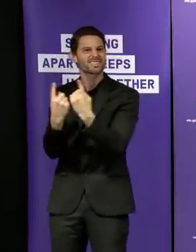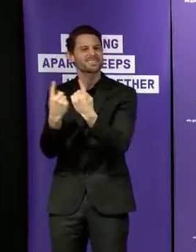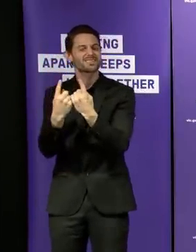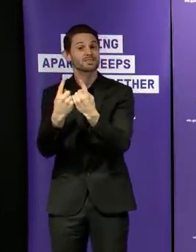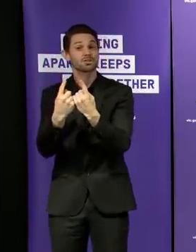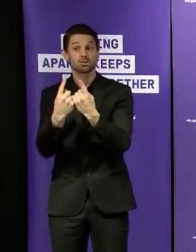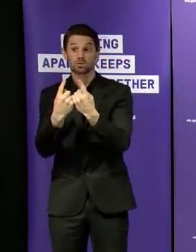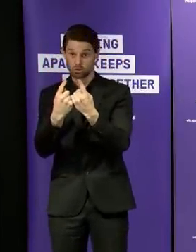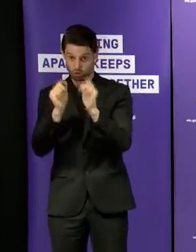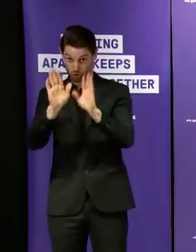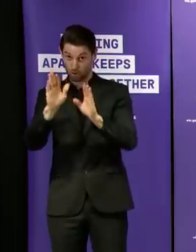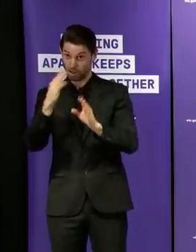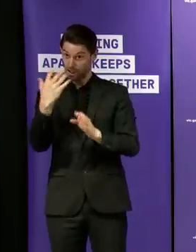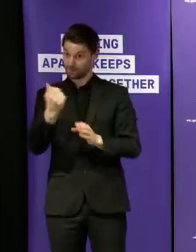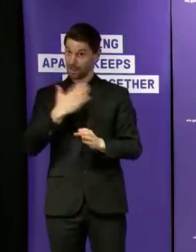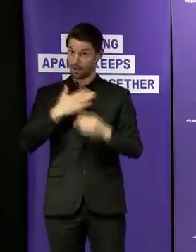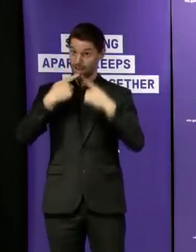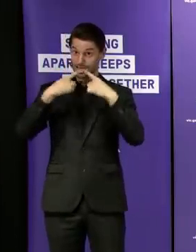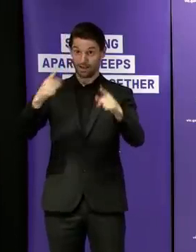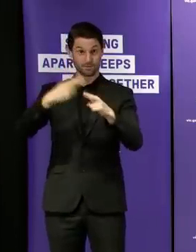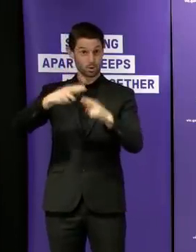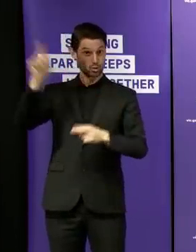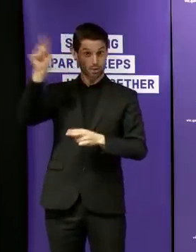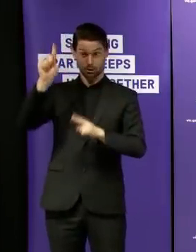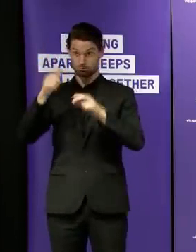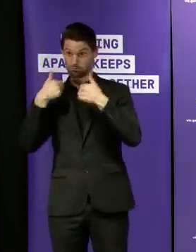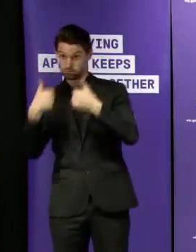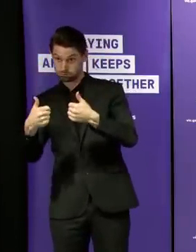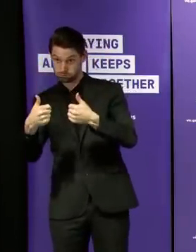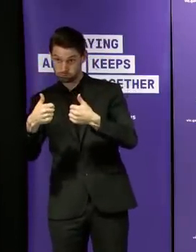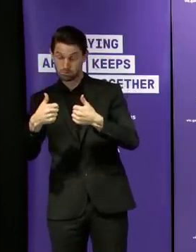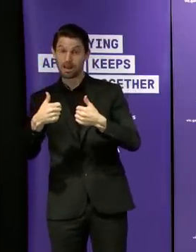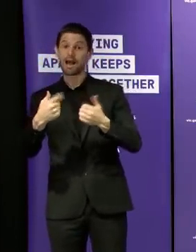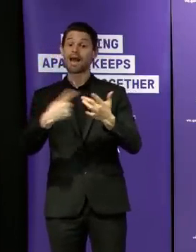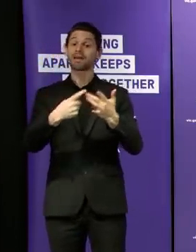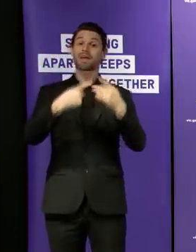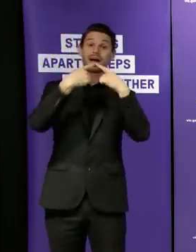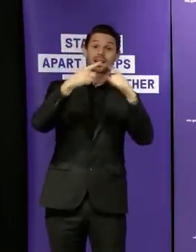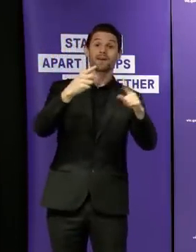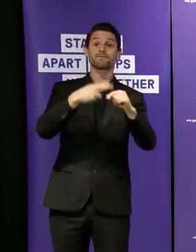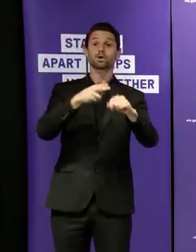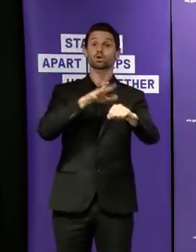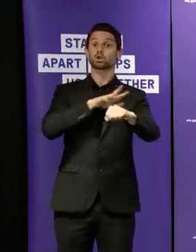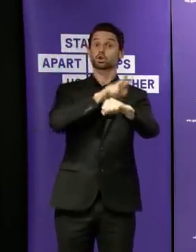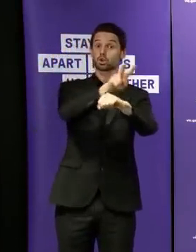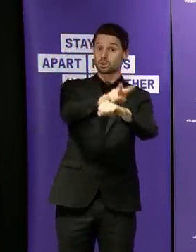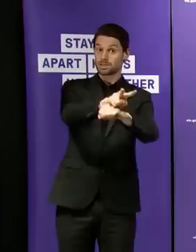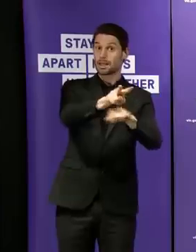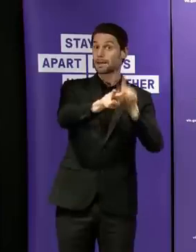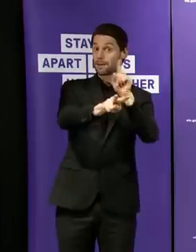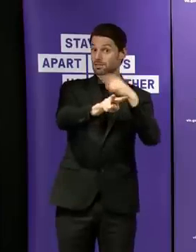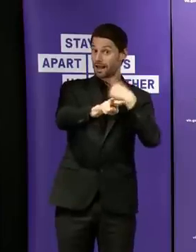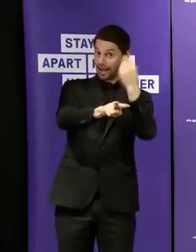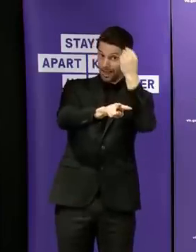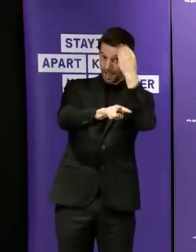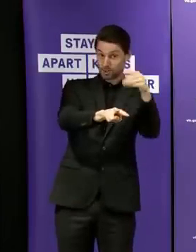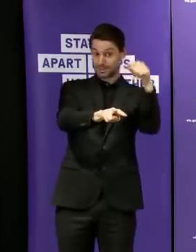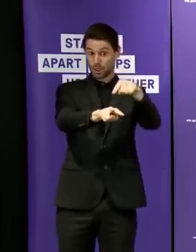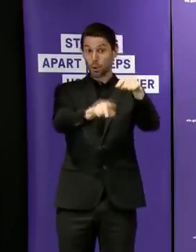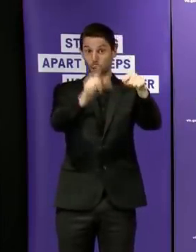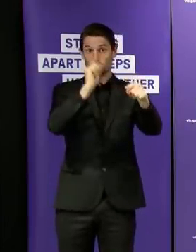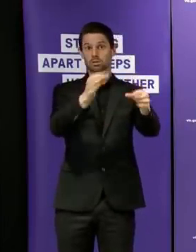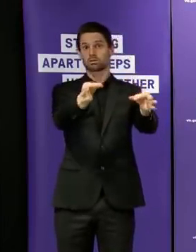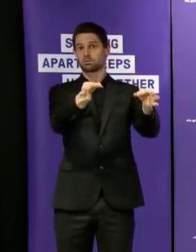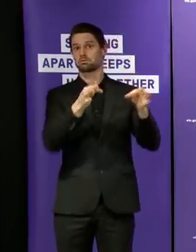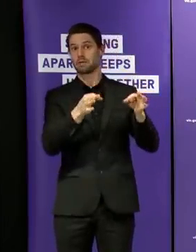But there is some optimism, a confidence even, that if things continue this week as they have the last 5